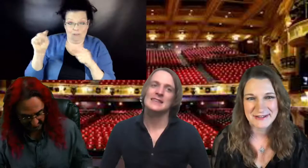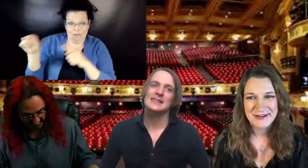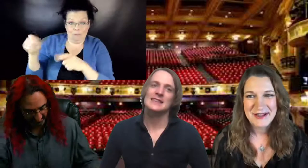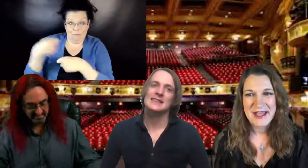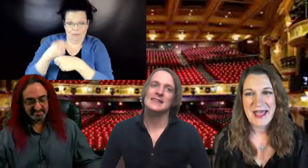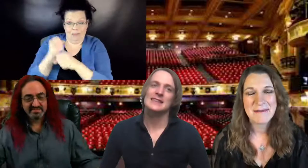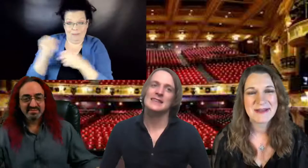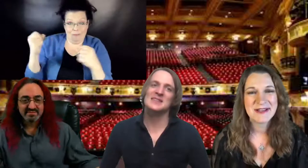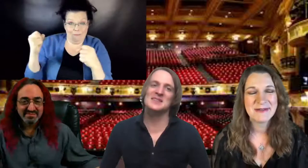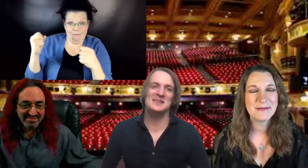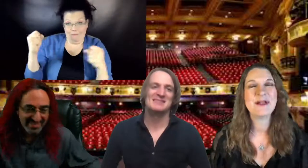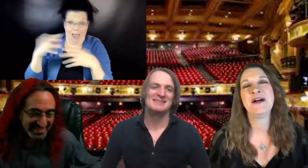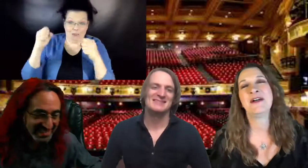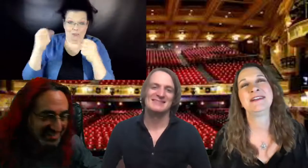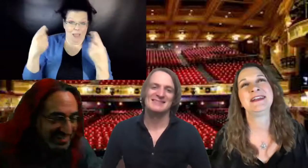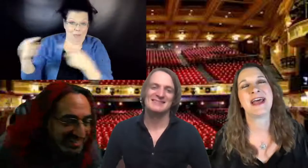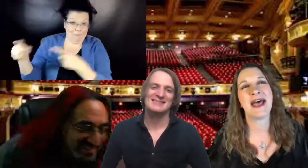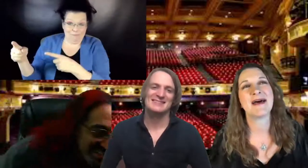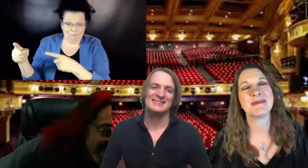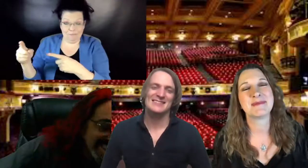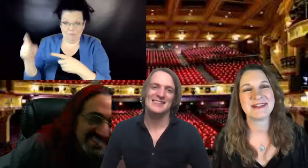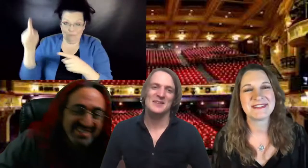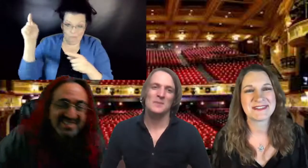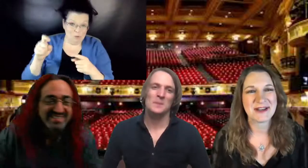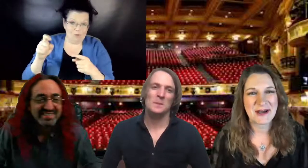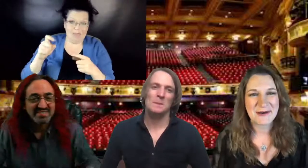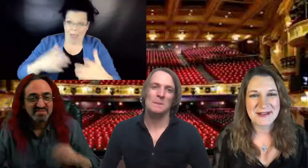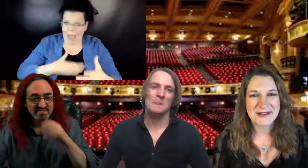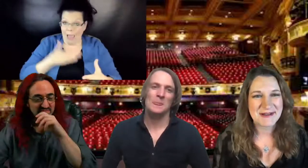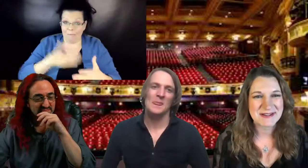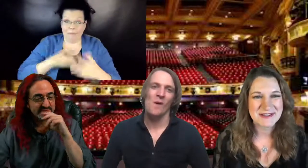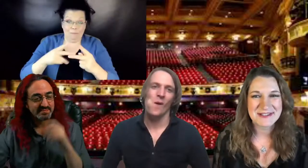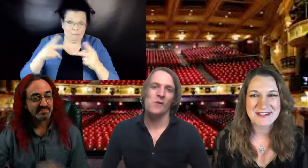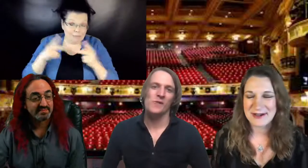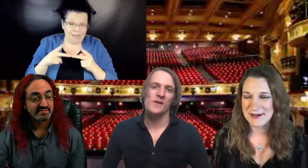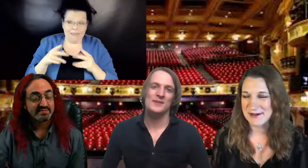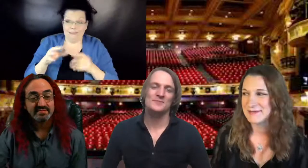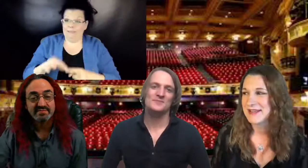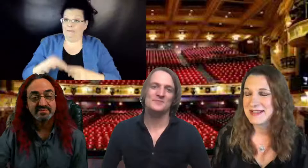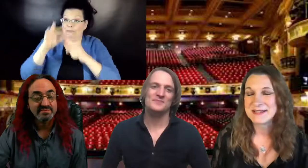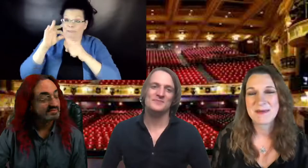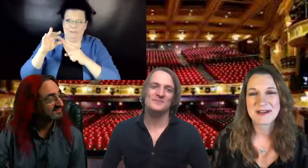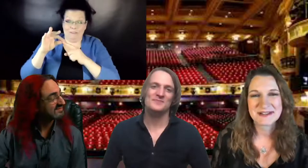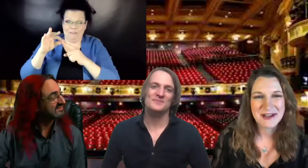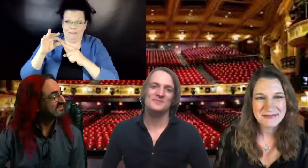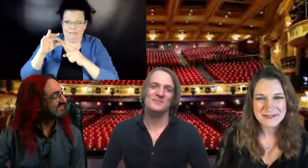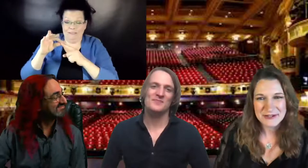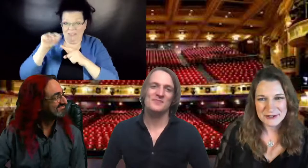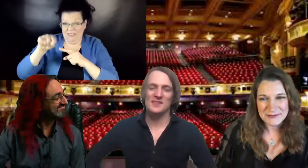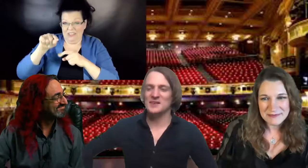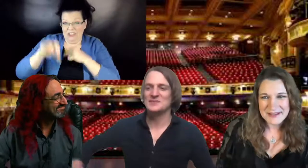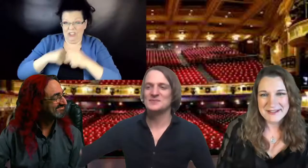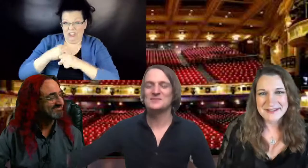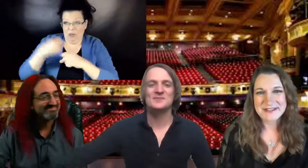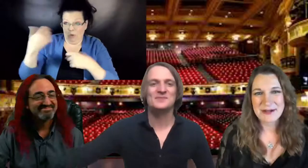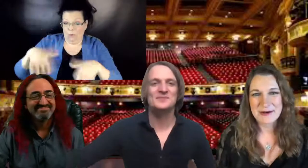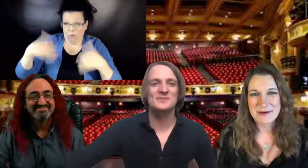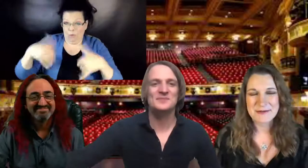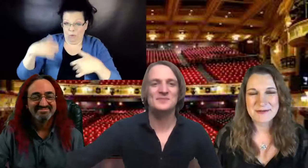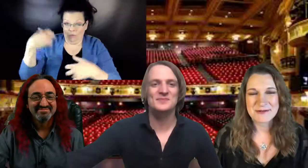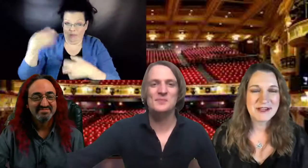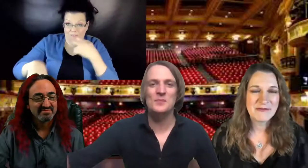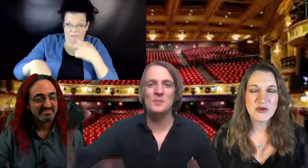happen here. And because we all need a happy place to go, especially it's been a tough year.